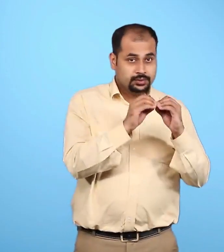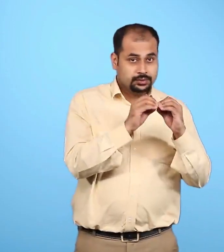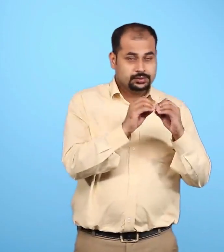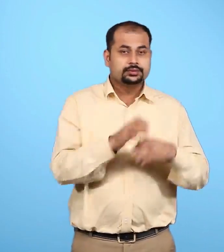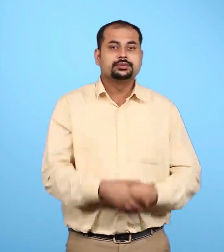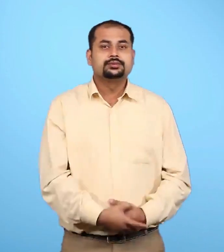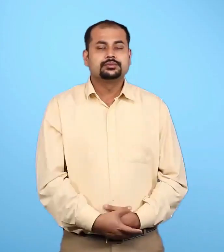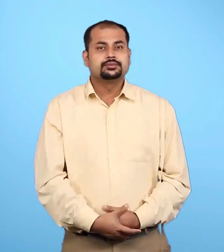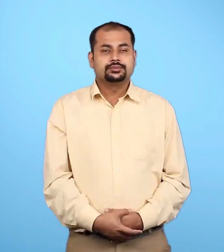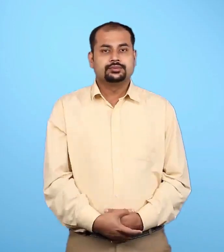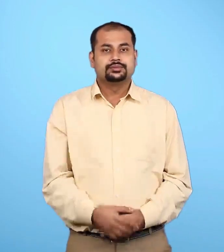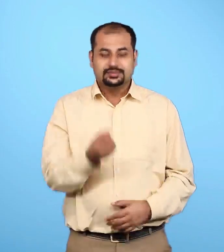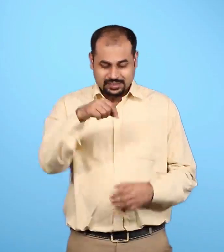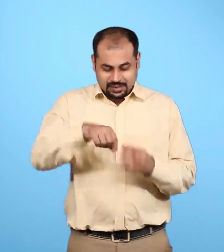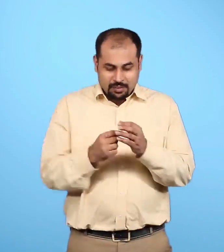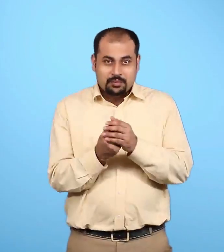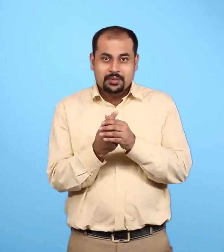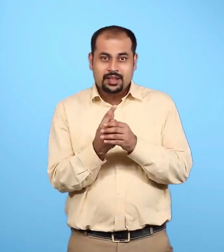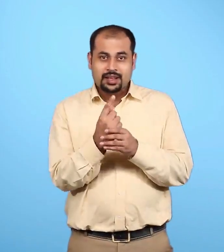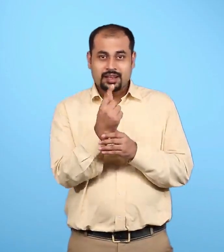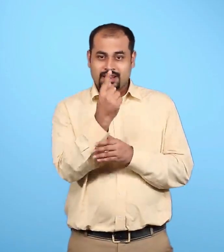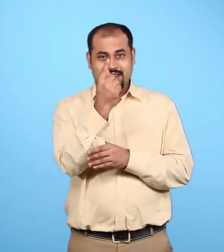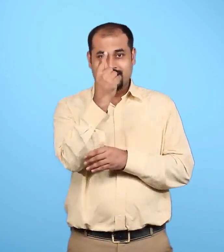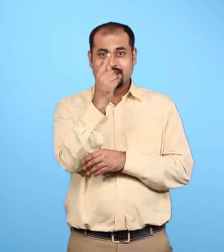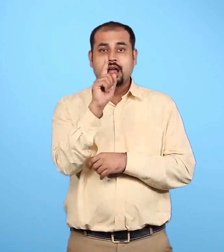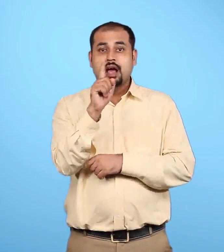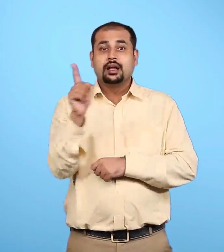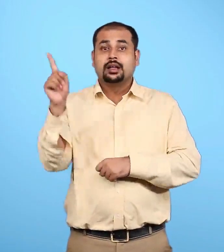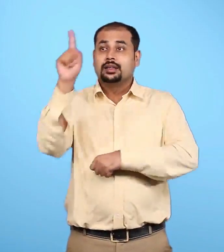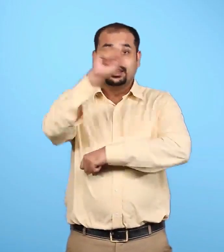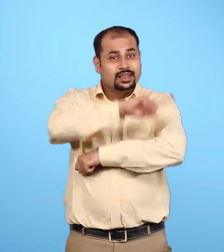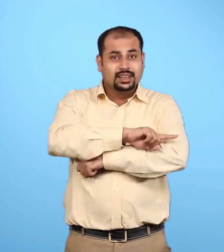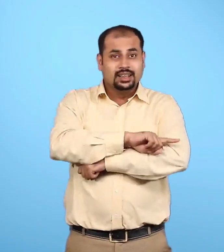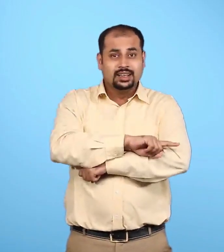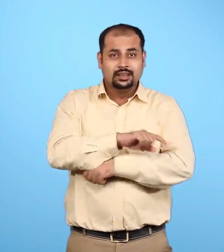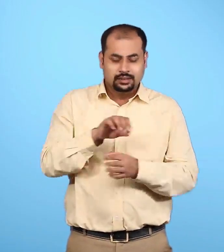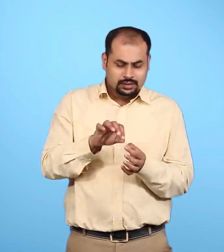B. What could be the length of this plant on the 14th day?